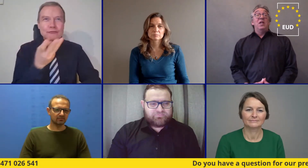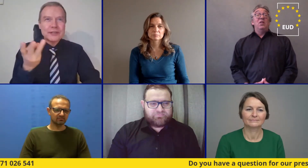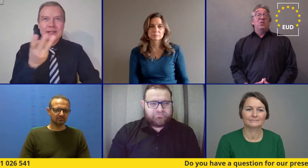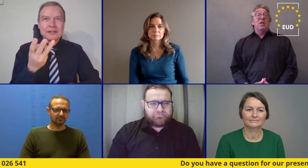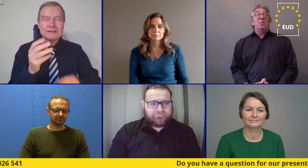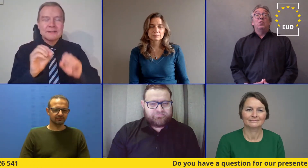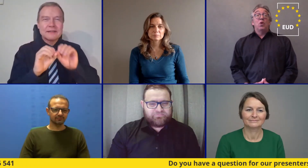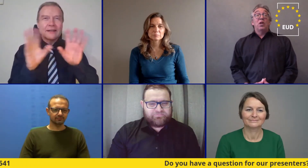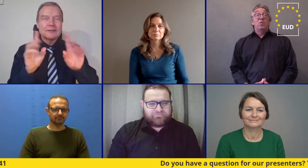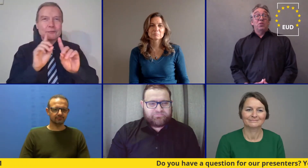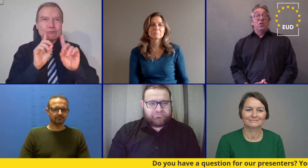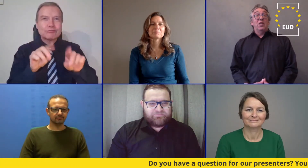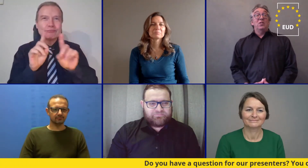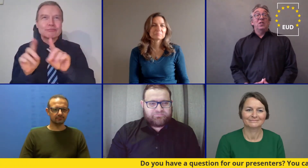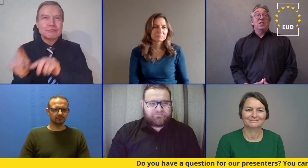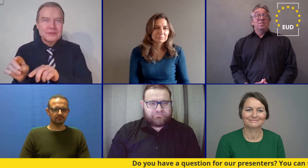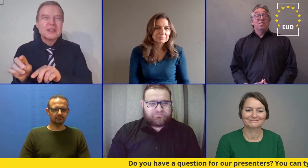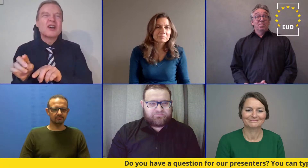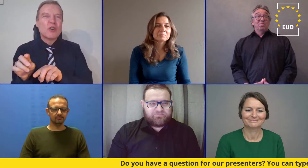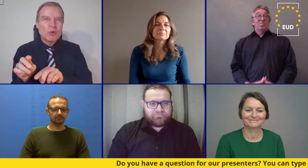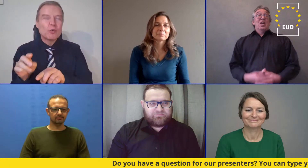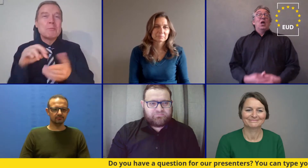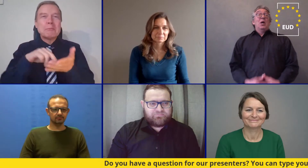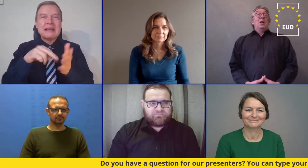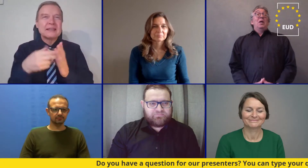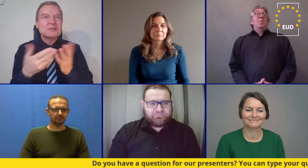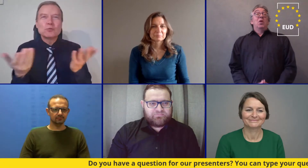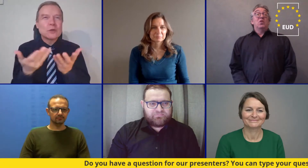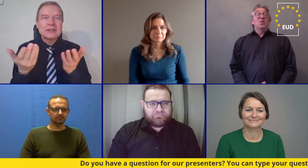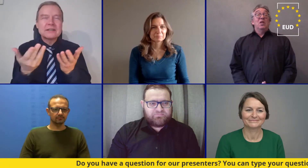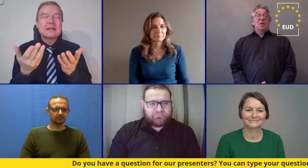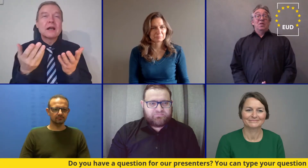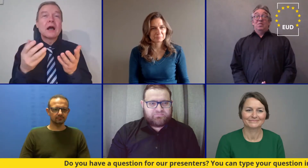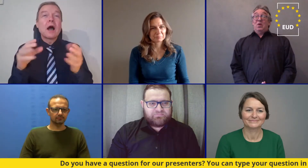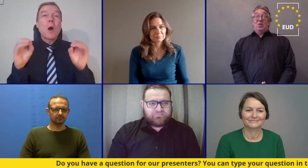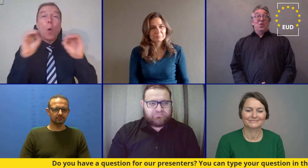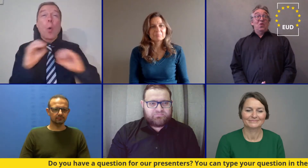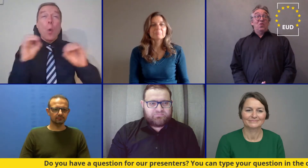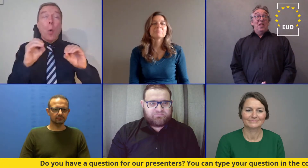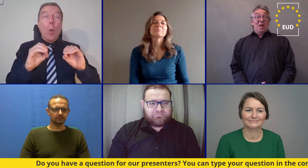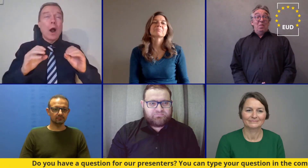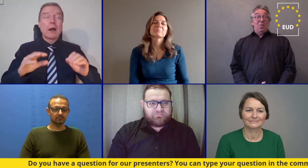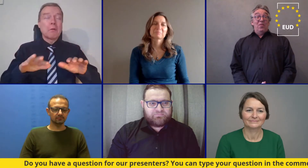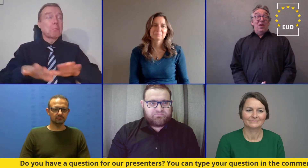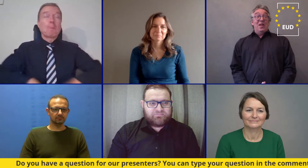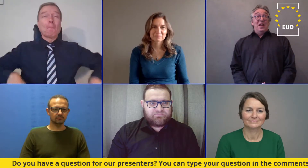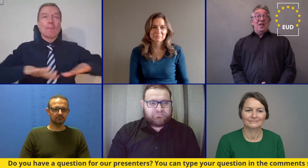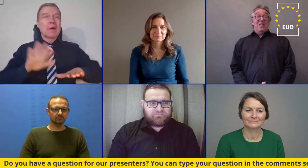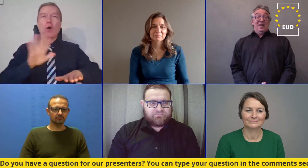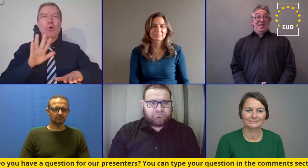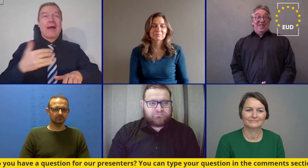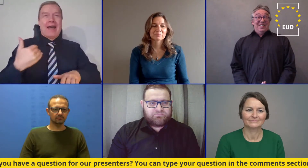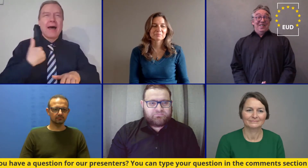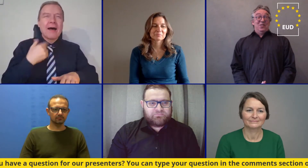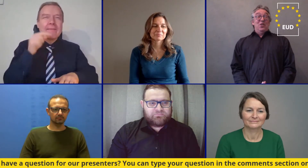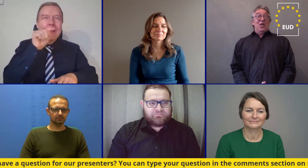to establish a working group to look into this. Marco, wow, you all three came up with very clear